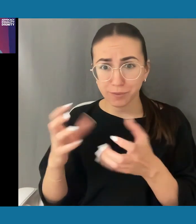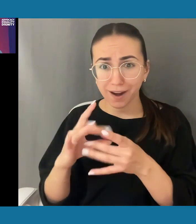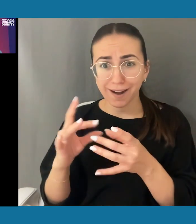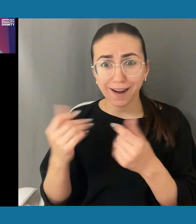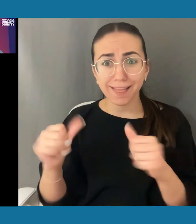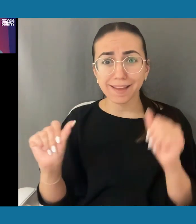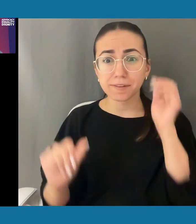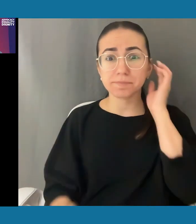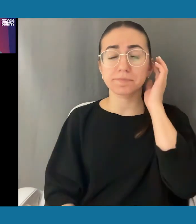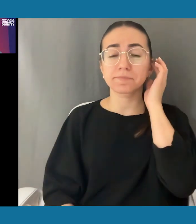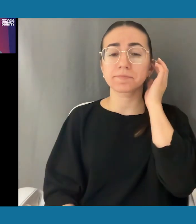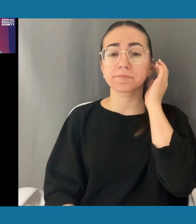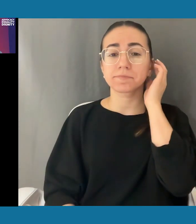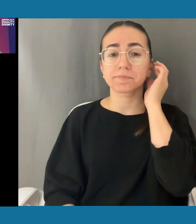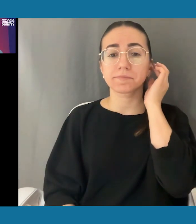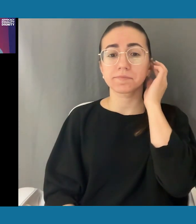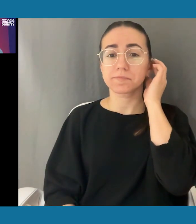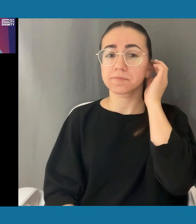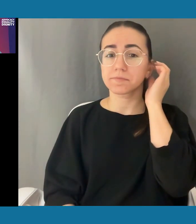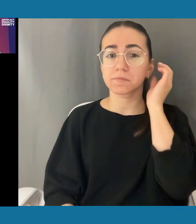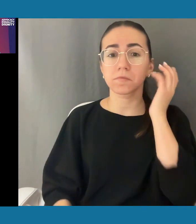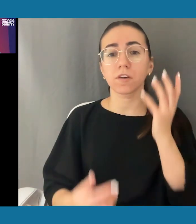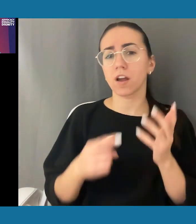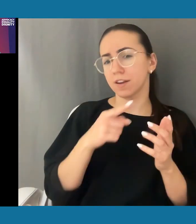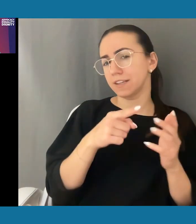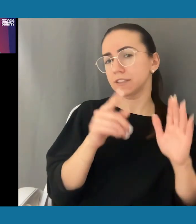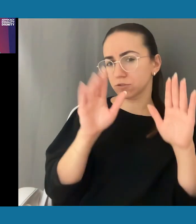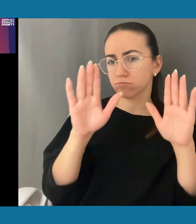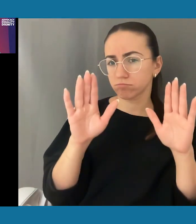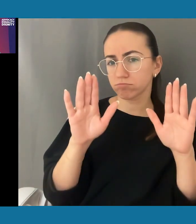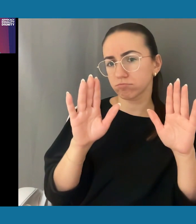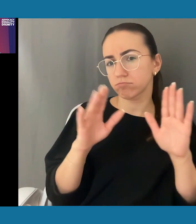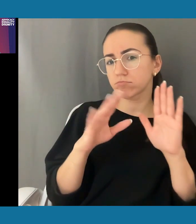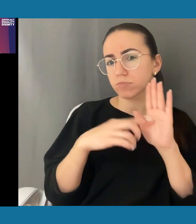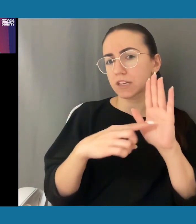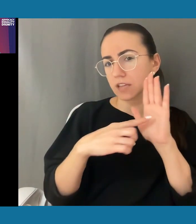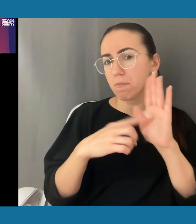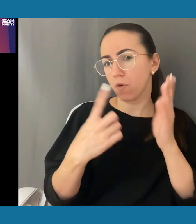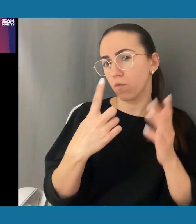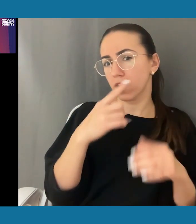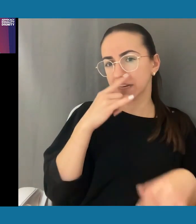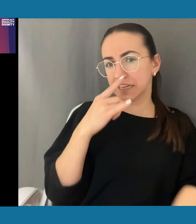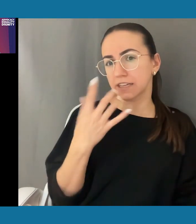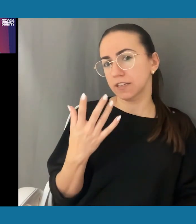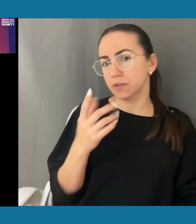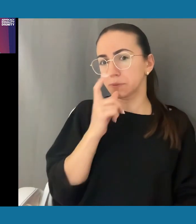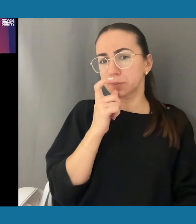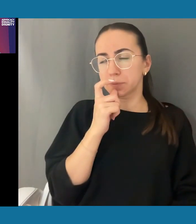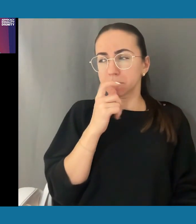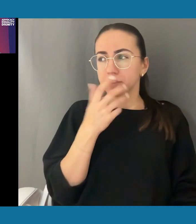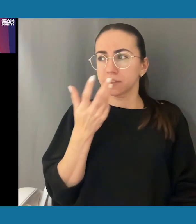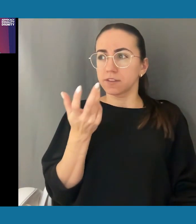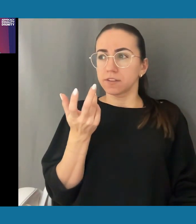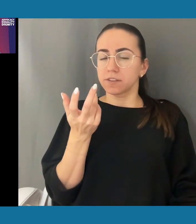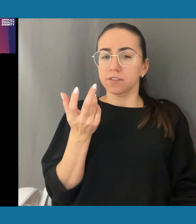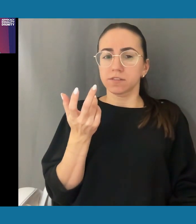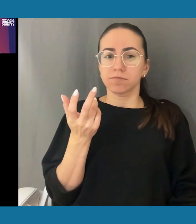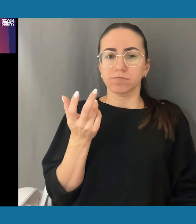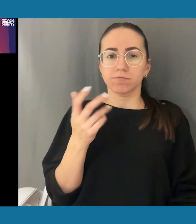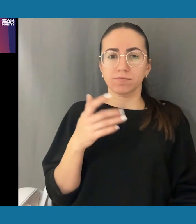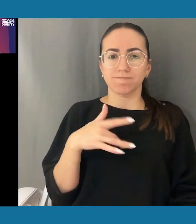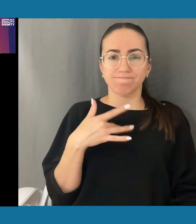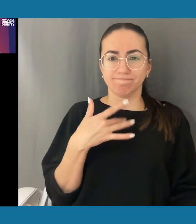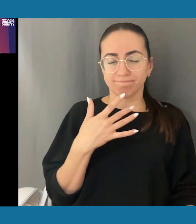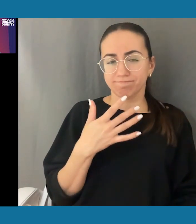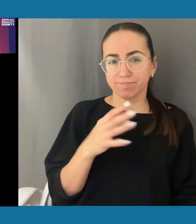He's an example, I think, of one of those kids who was coming out of foster care, and I believe it was the foster care system that sought